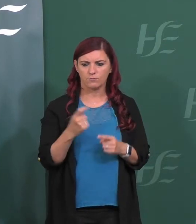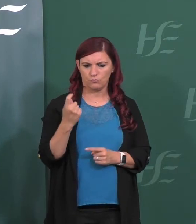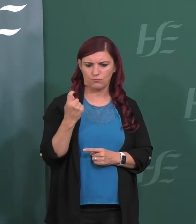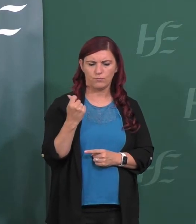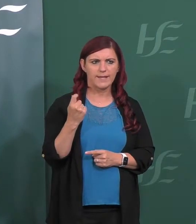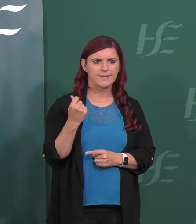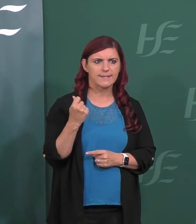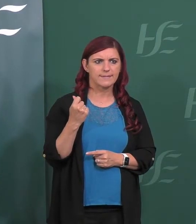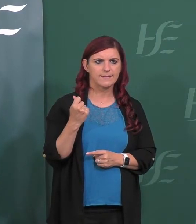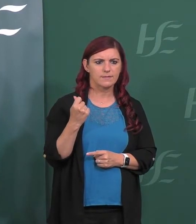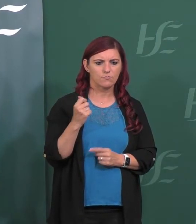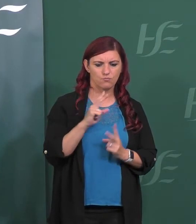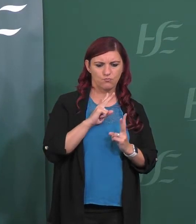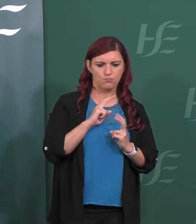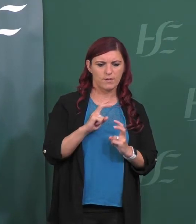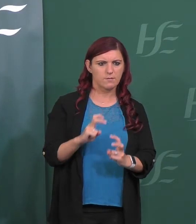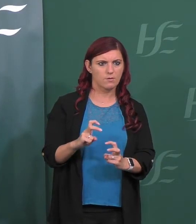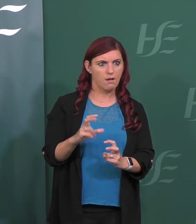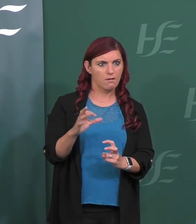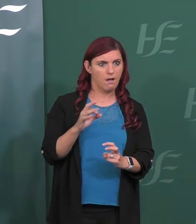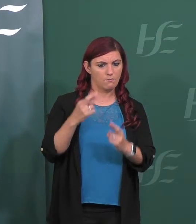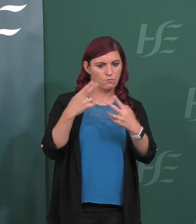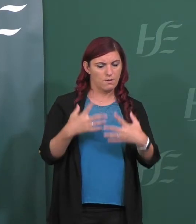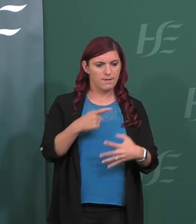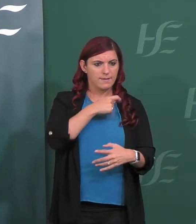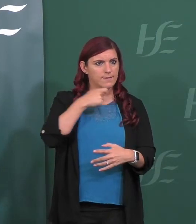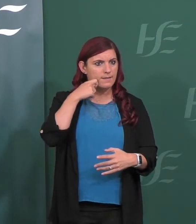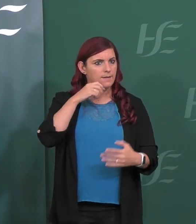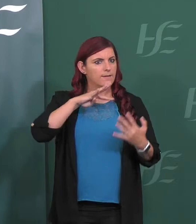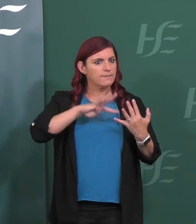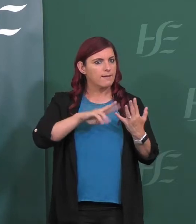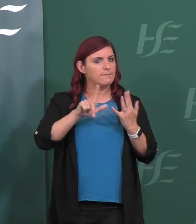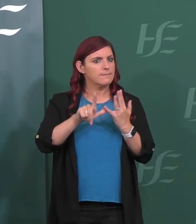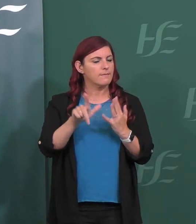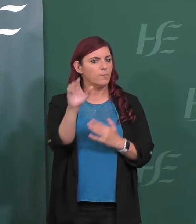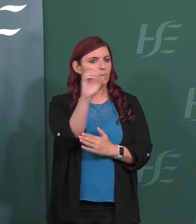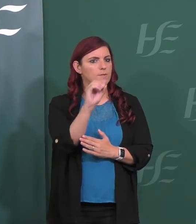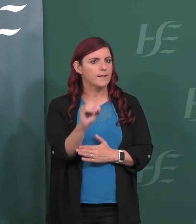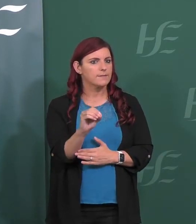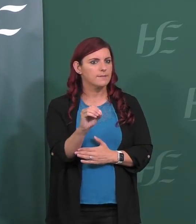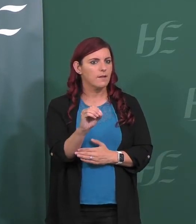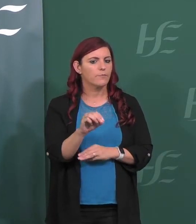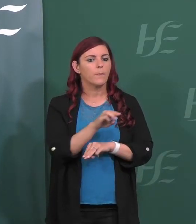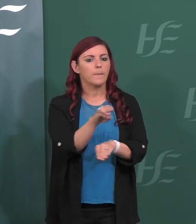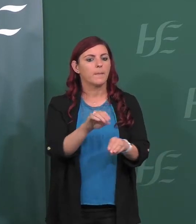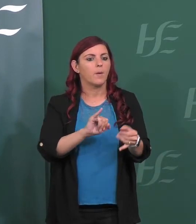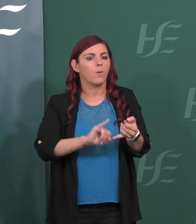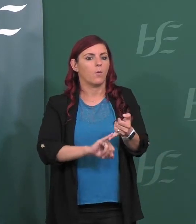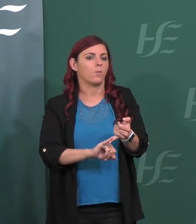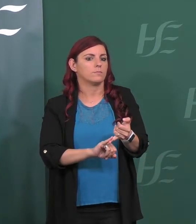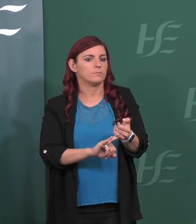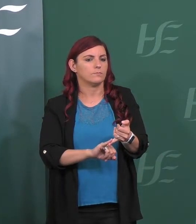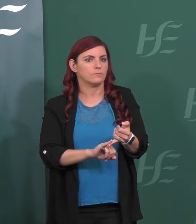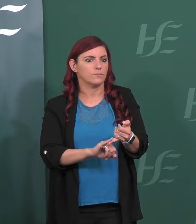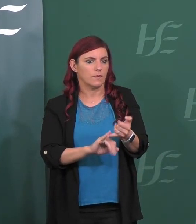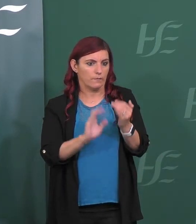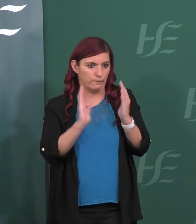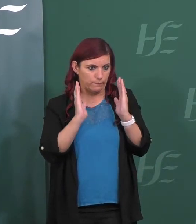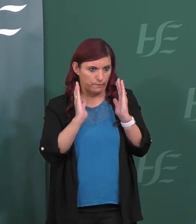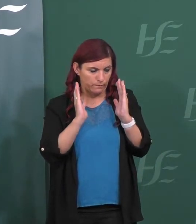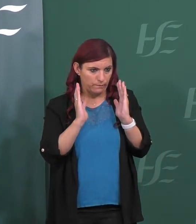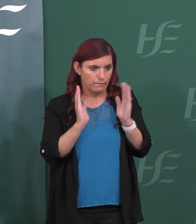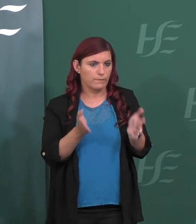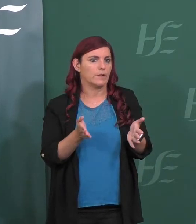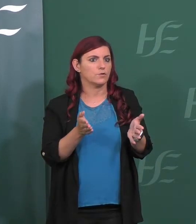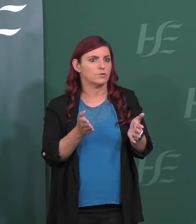survey research that we have back demonstrating that 97% of the people who experienced their vaccination in